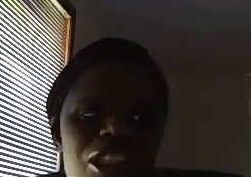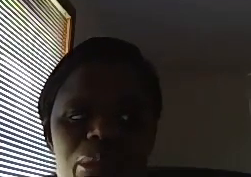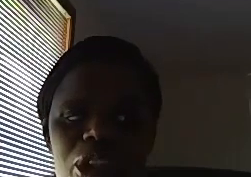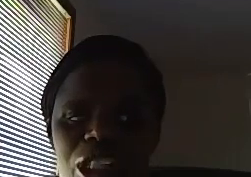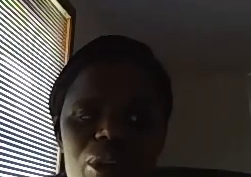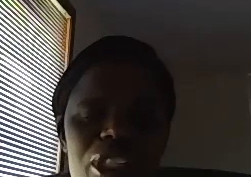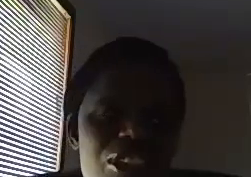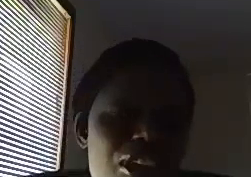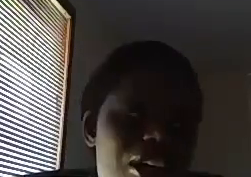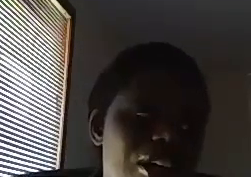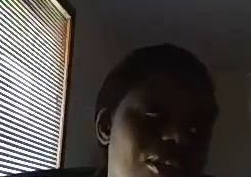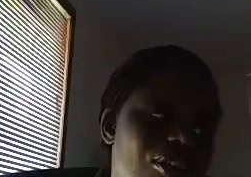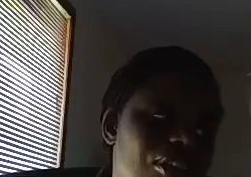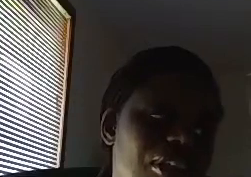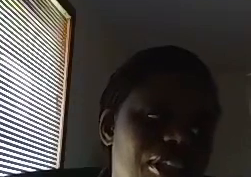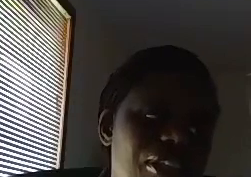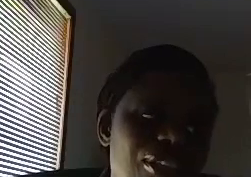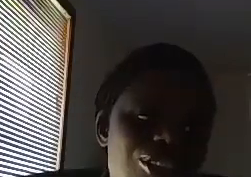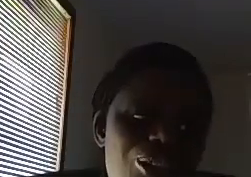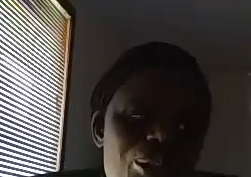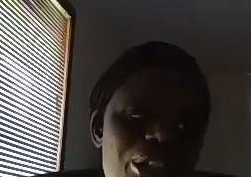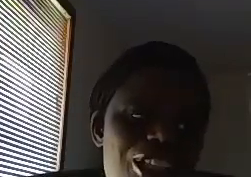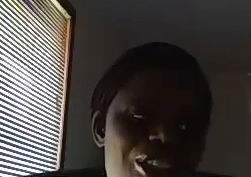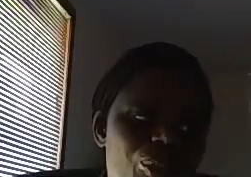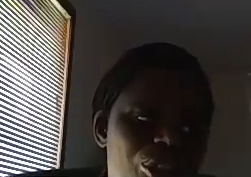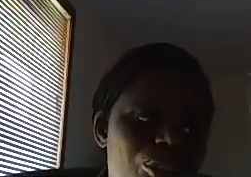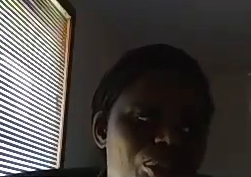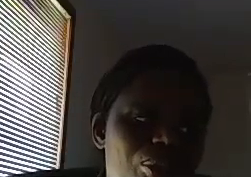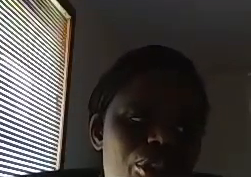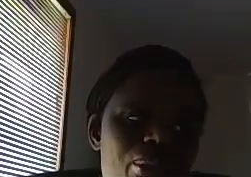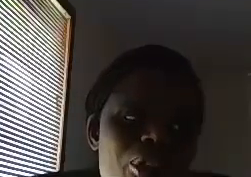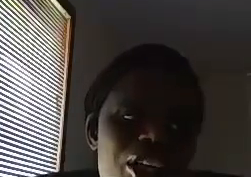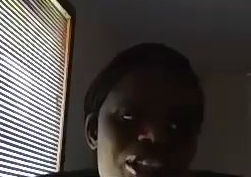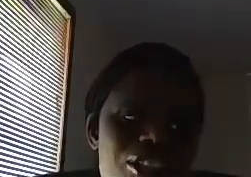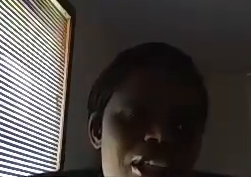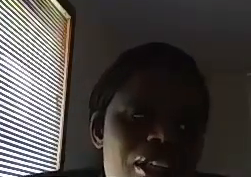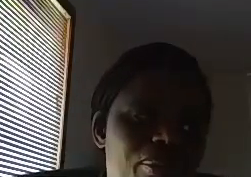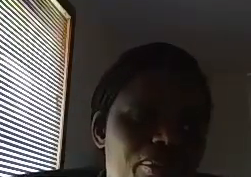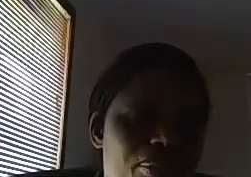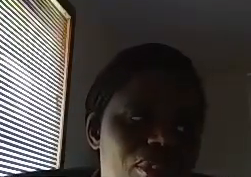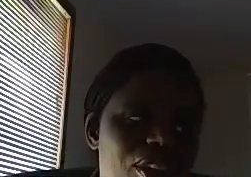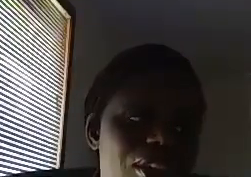accessibility. Accessibility was not issue because I went to school for the blind.